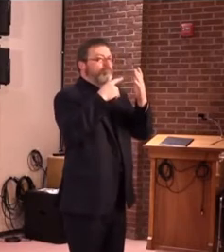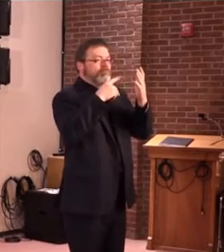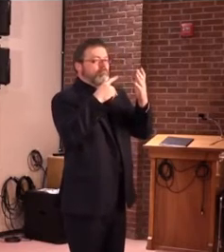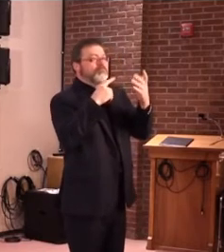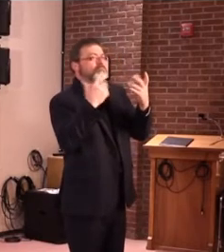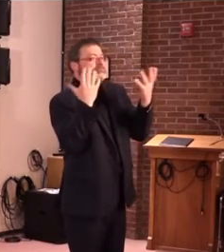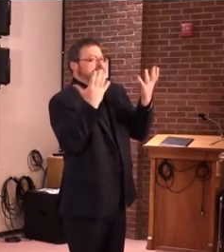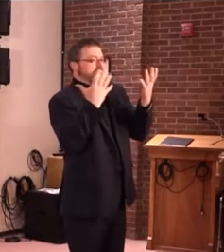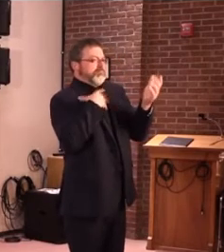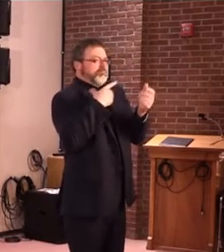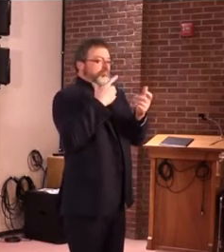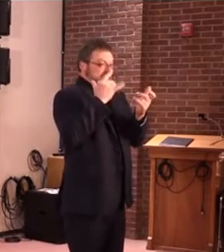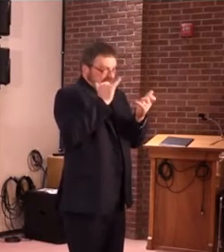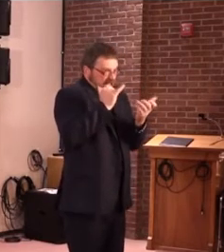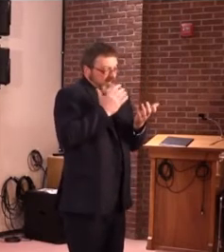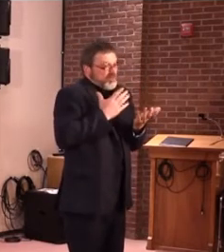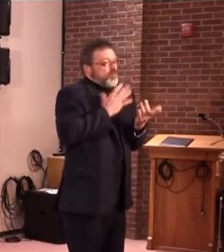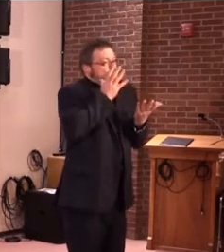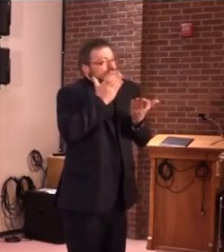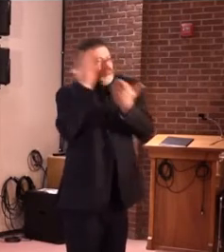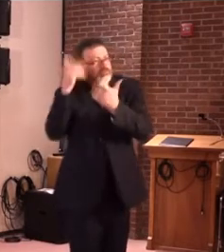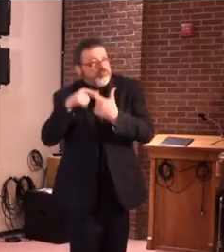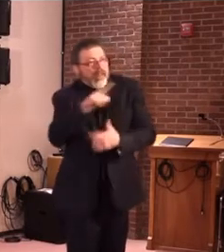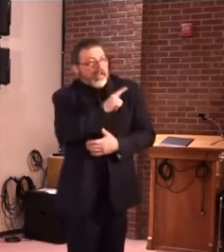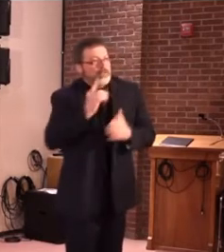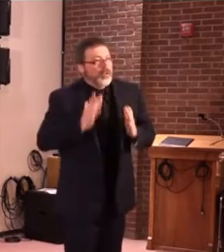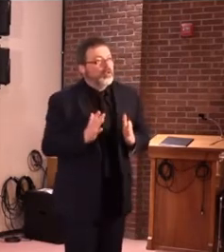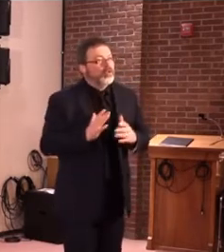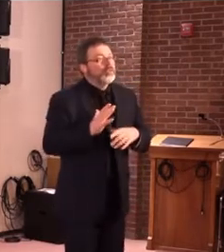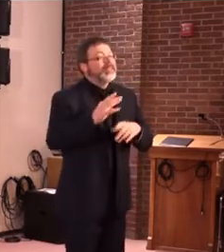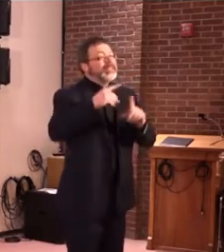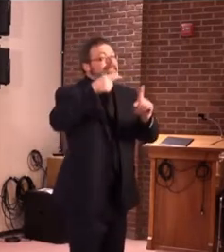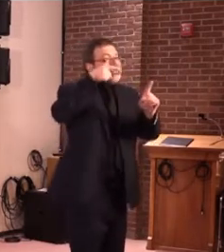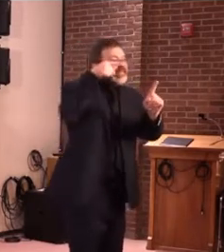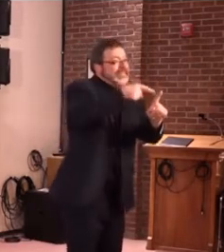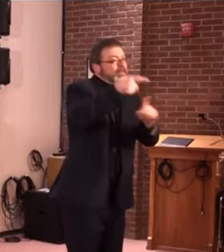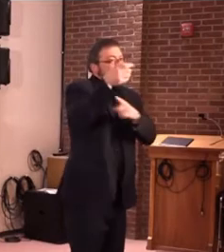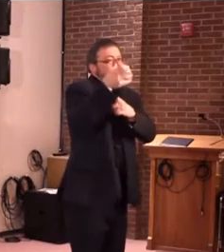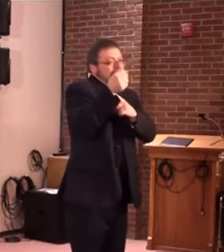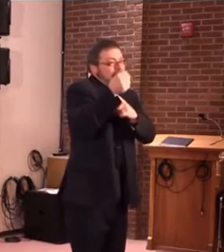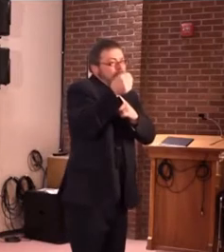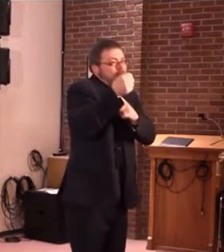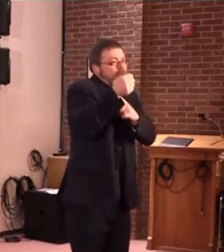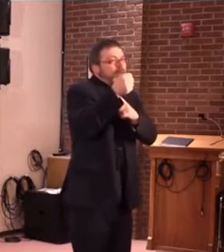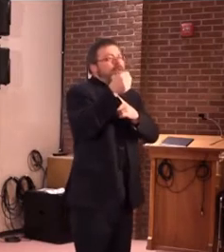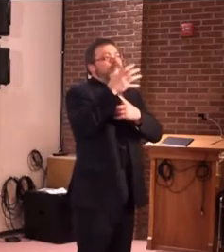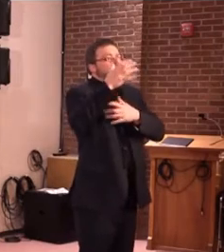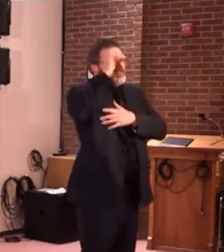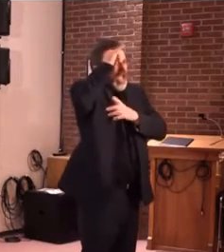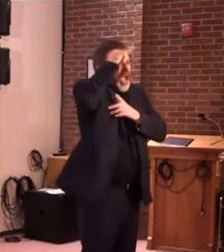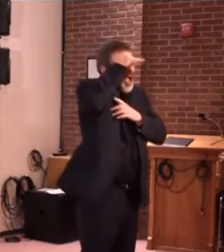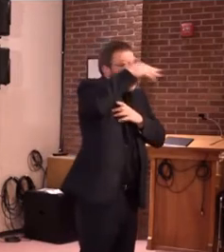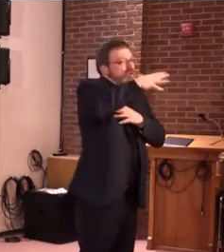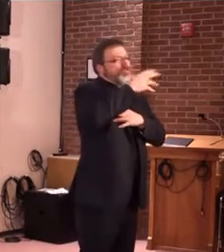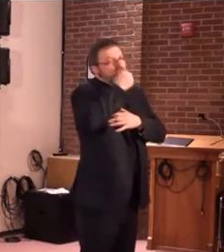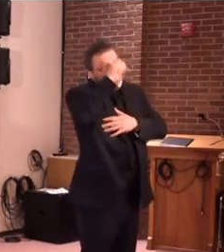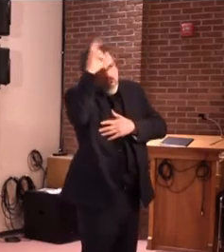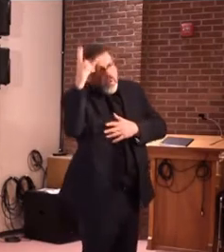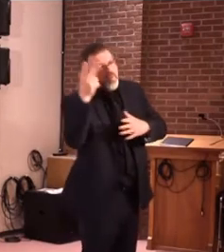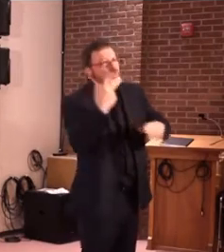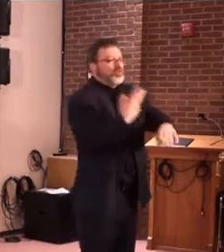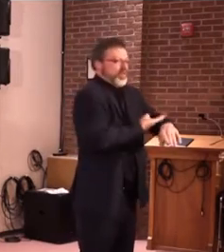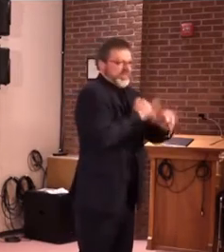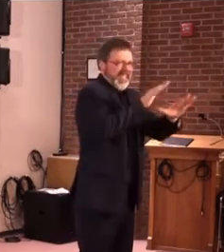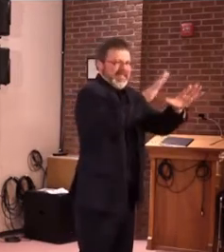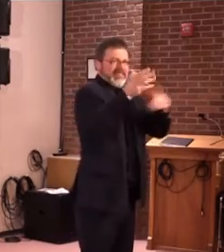dairy side, so the people that are milking cows or goats or sheep. We're looking at basically four components. You've got